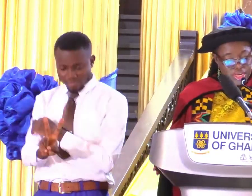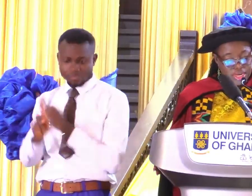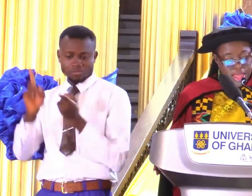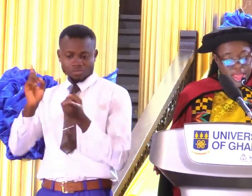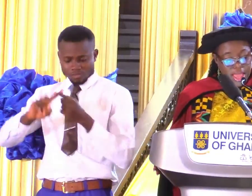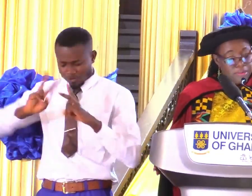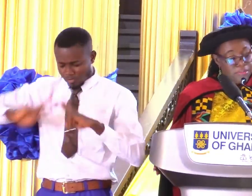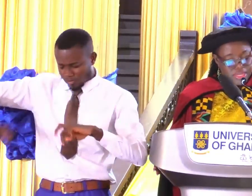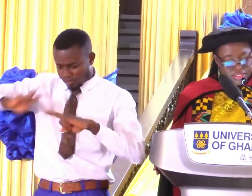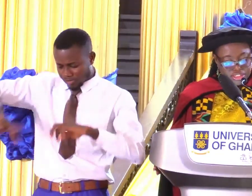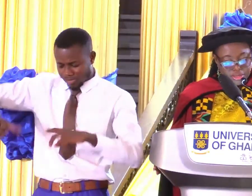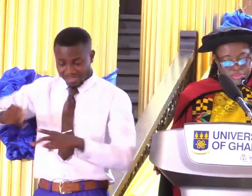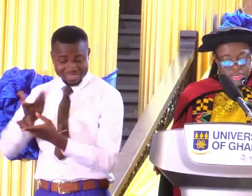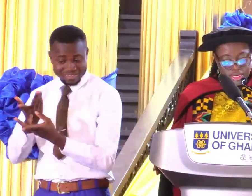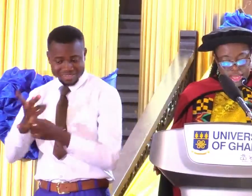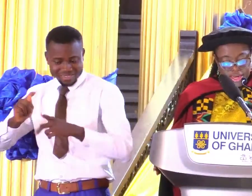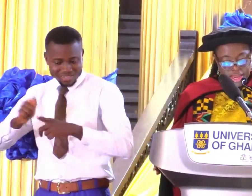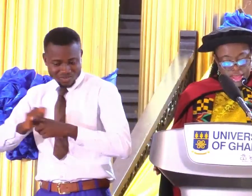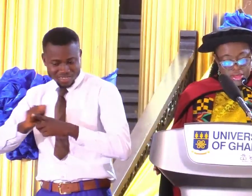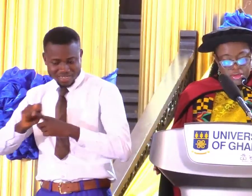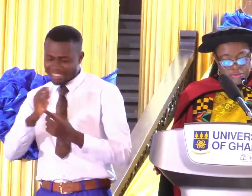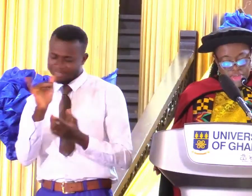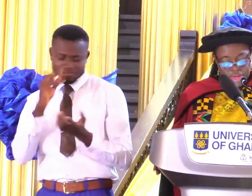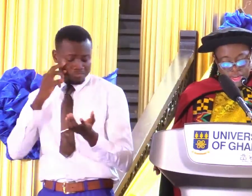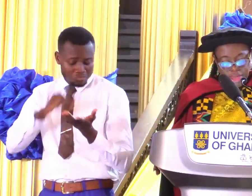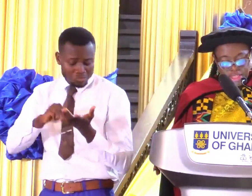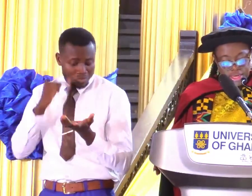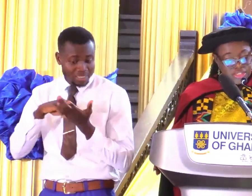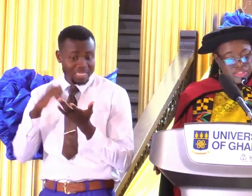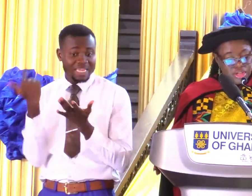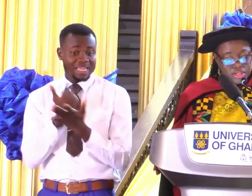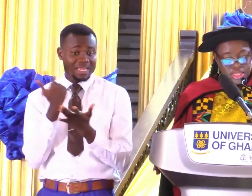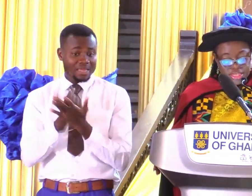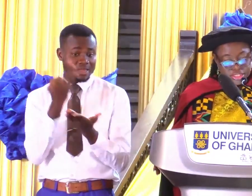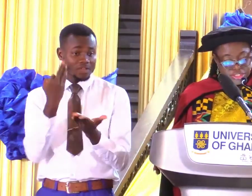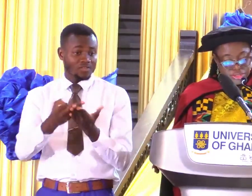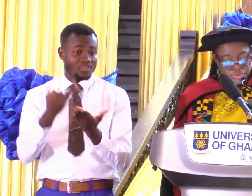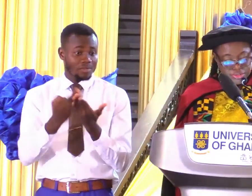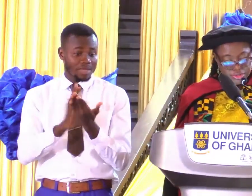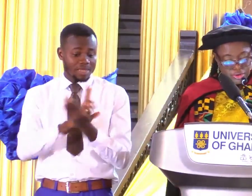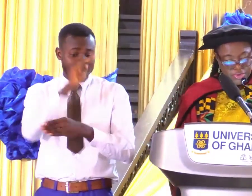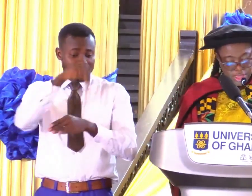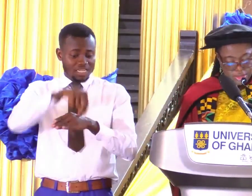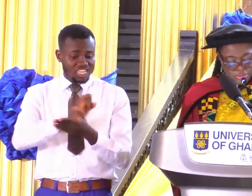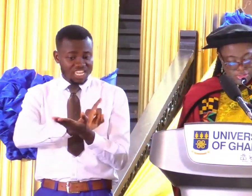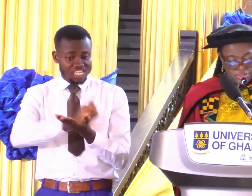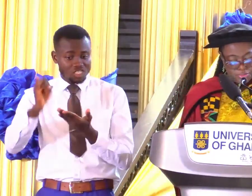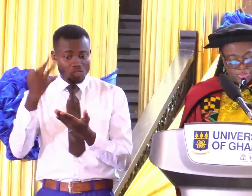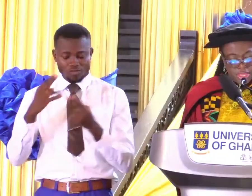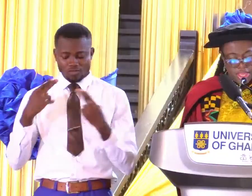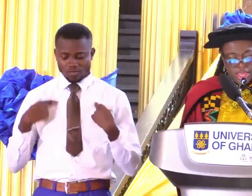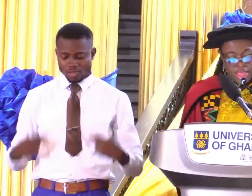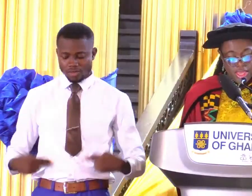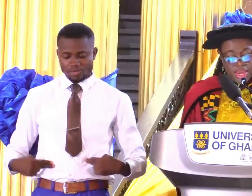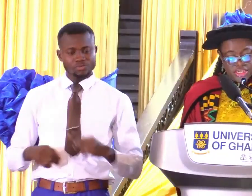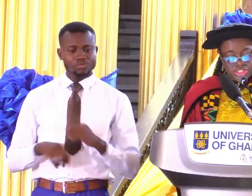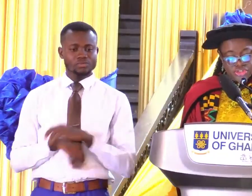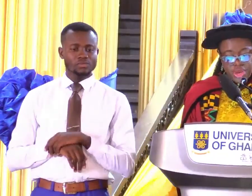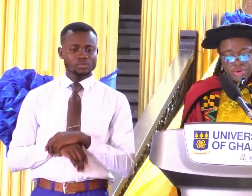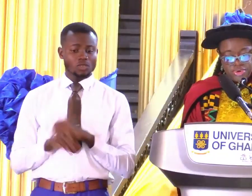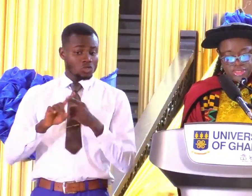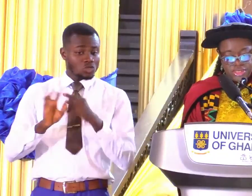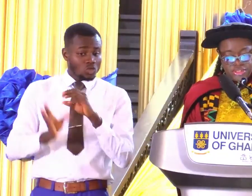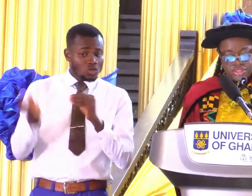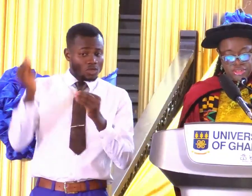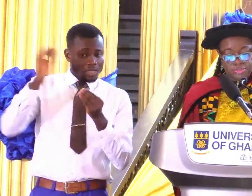training and mentorship in Ghana, funded by the National Institutes of Health. In addition to